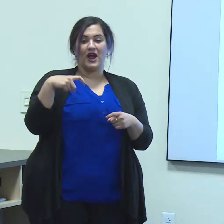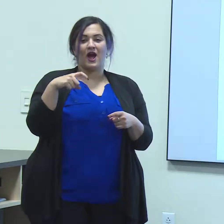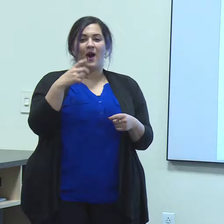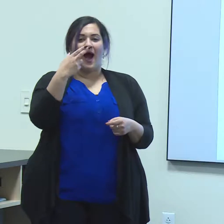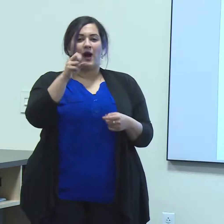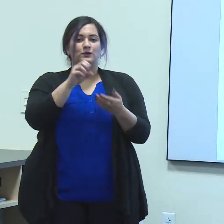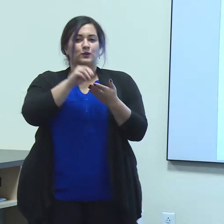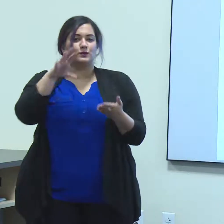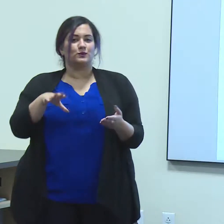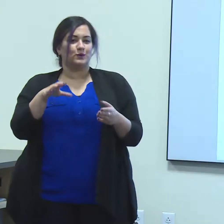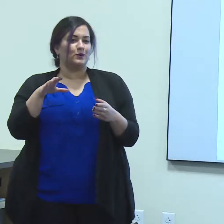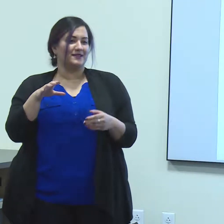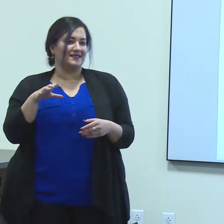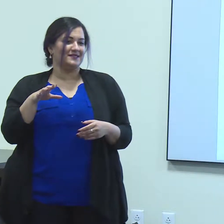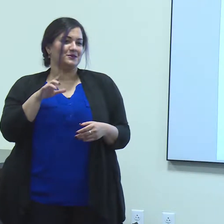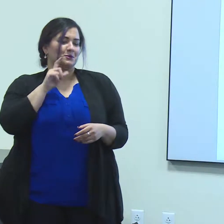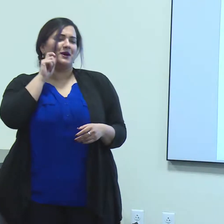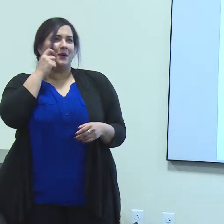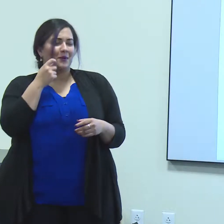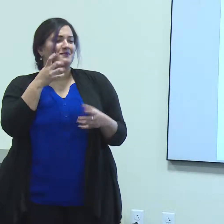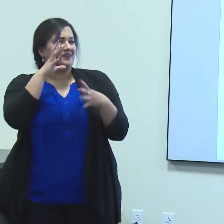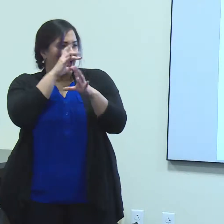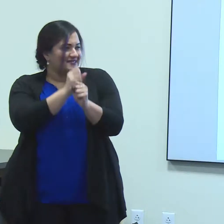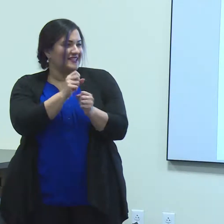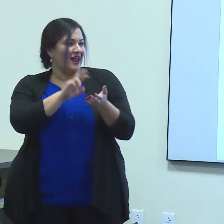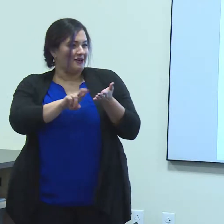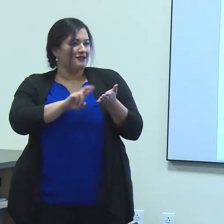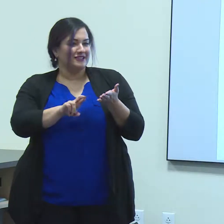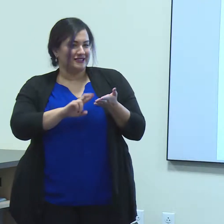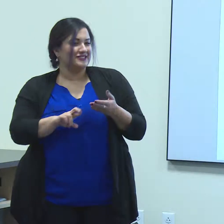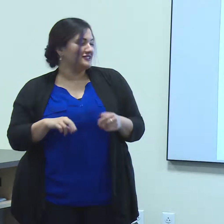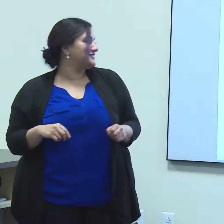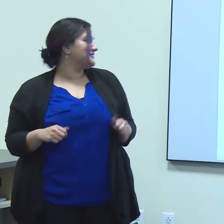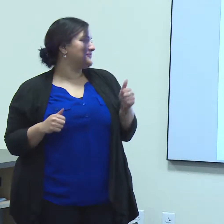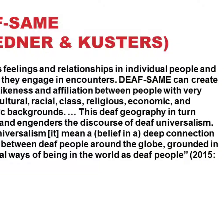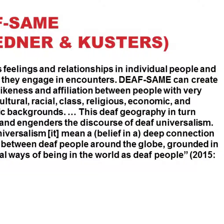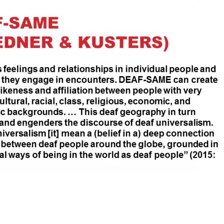Latino students. It was really a fascinating research article.